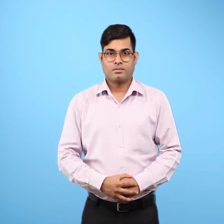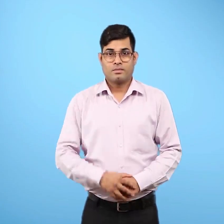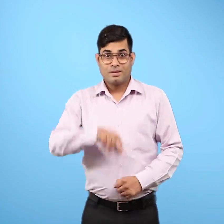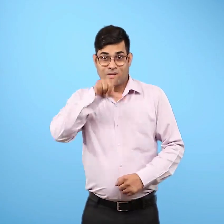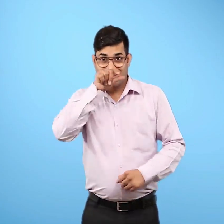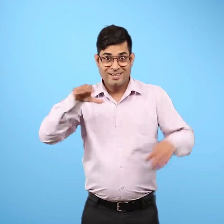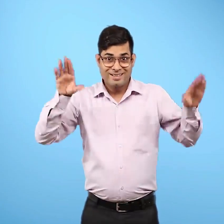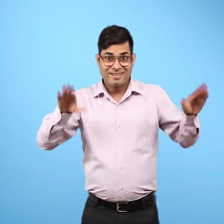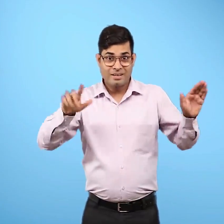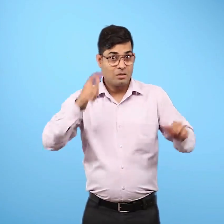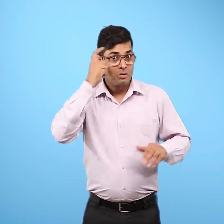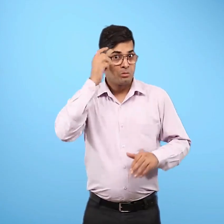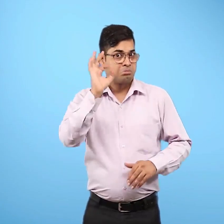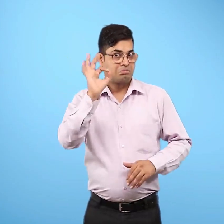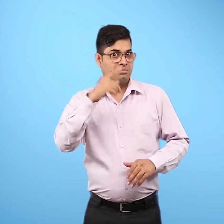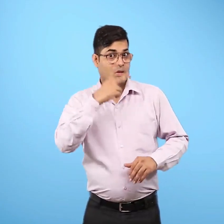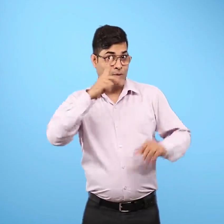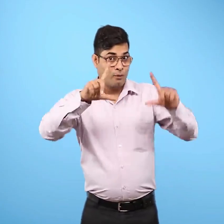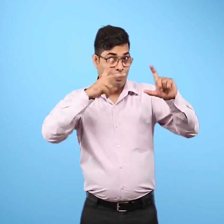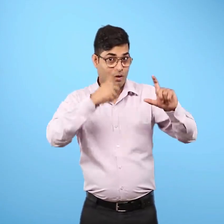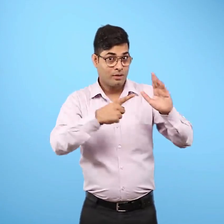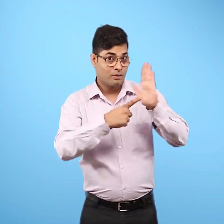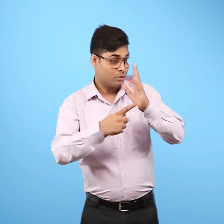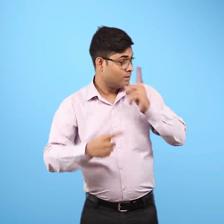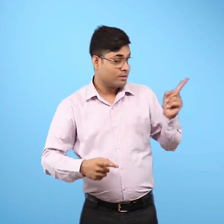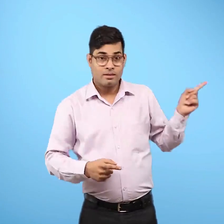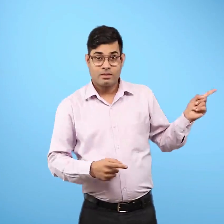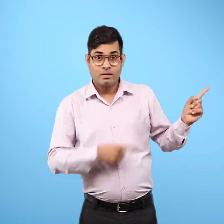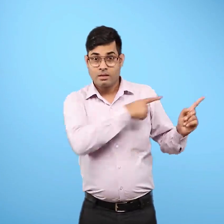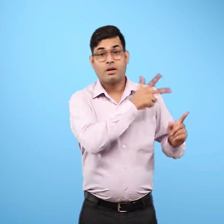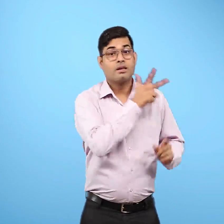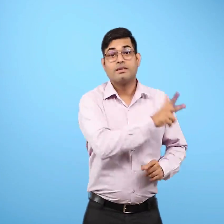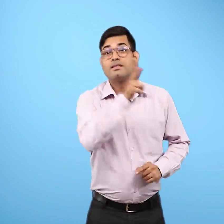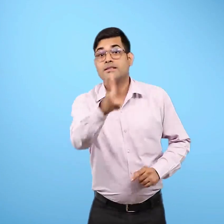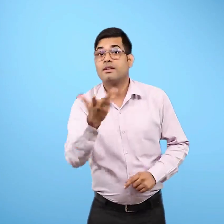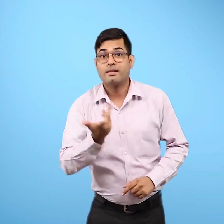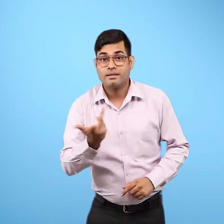The wise bird we often meet has come up again and is asking us,